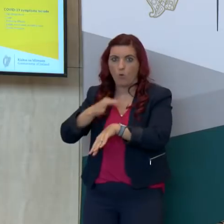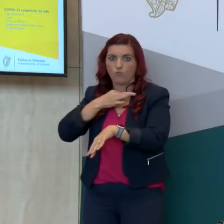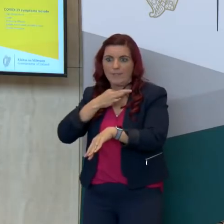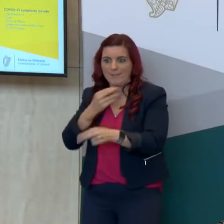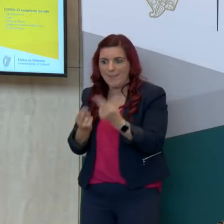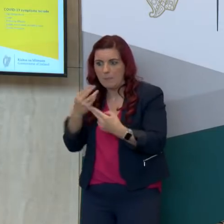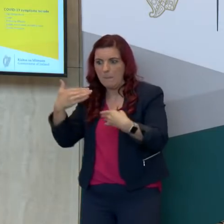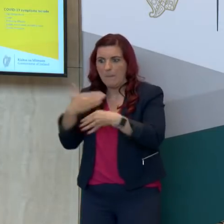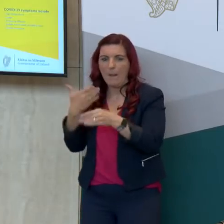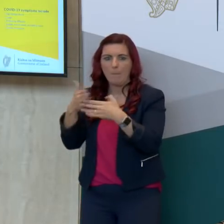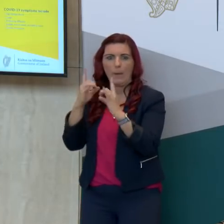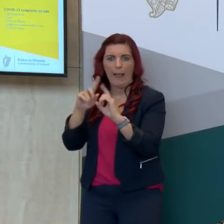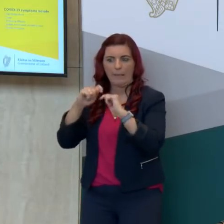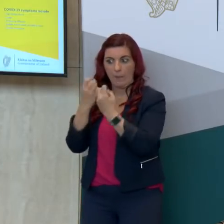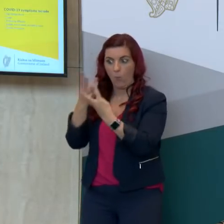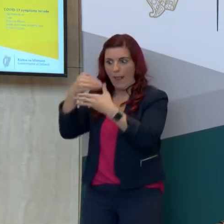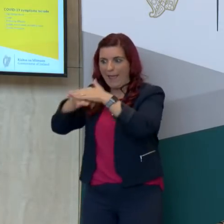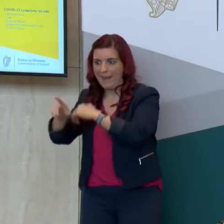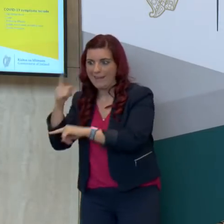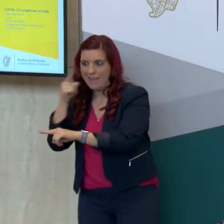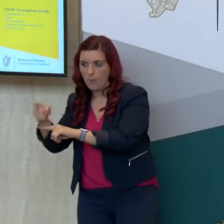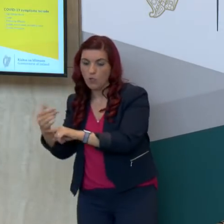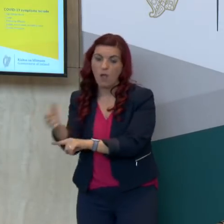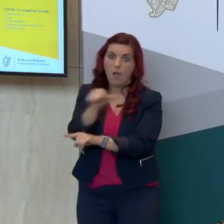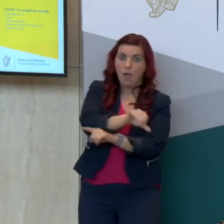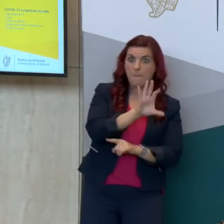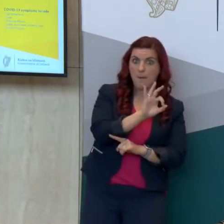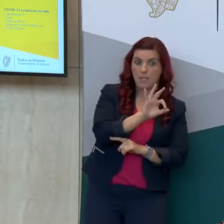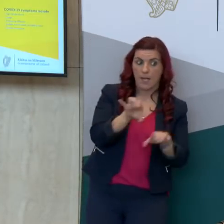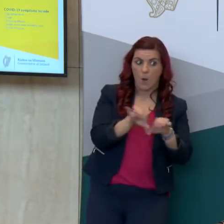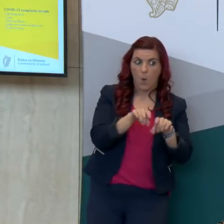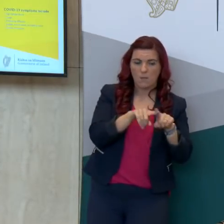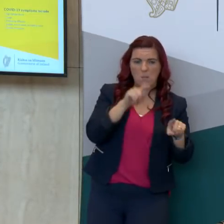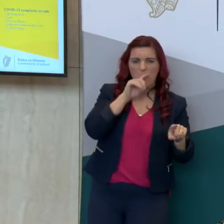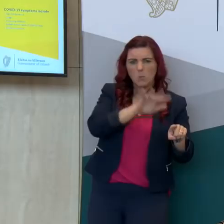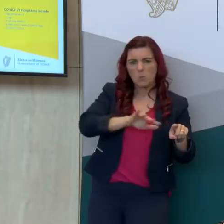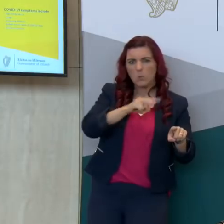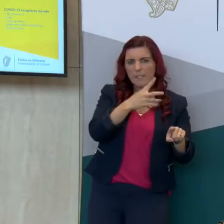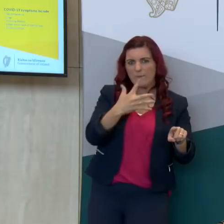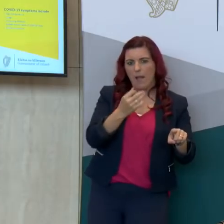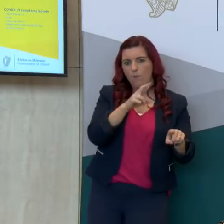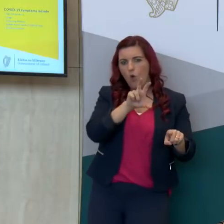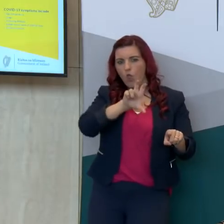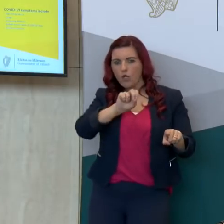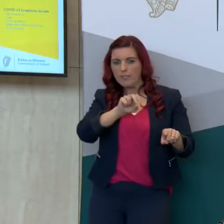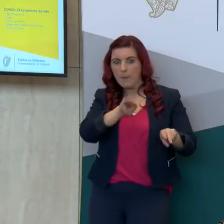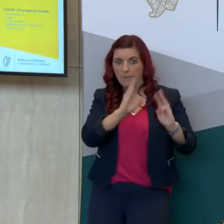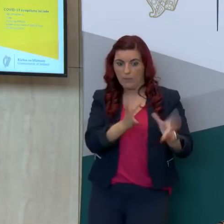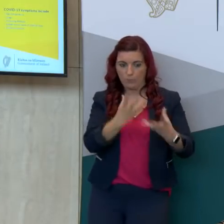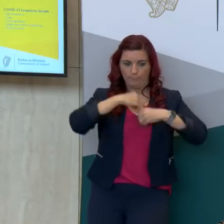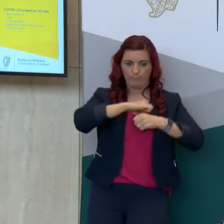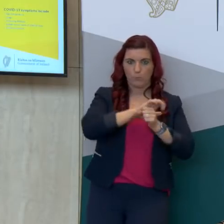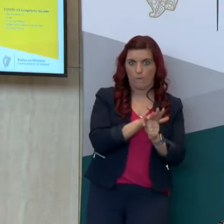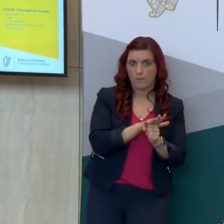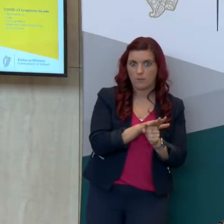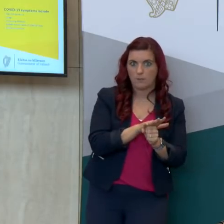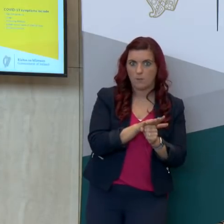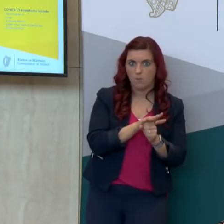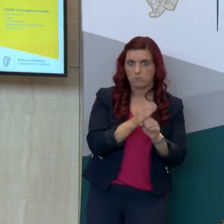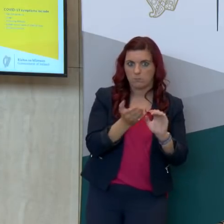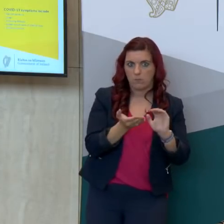team. In relation to the first site, I believe it's somewhere between 25 and 30 cases, so it hasn't increased very